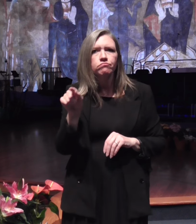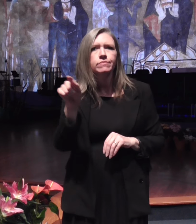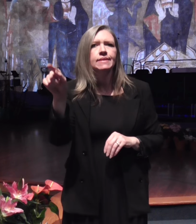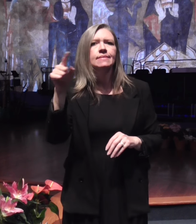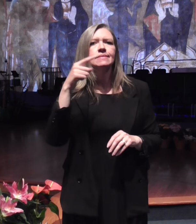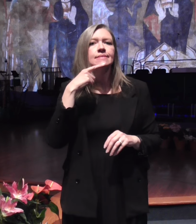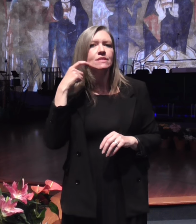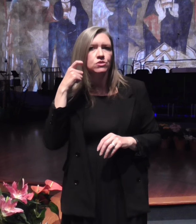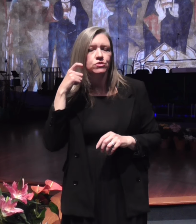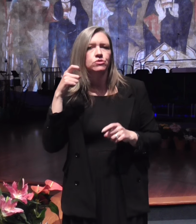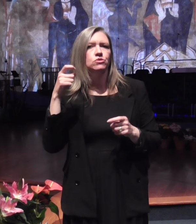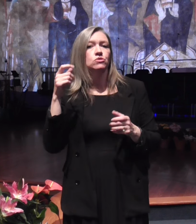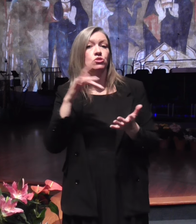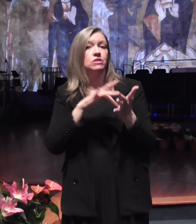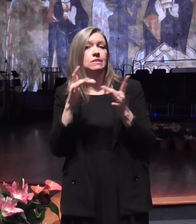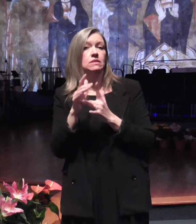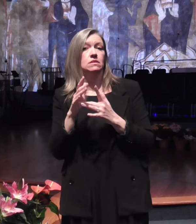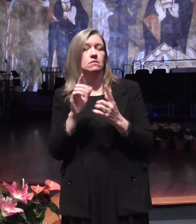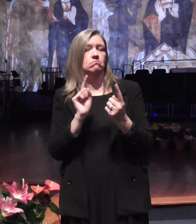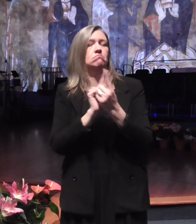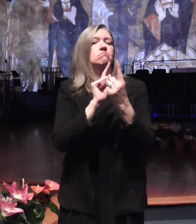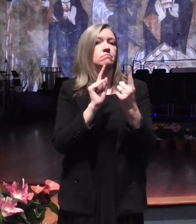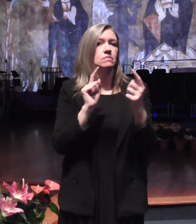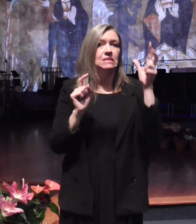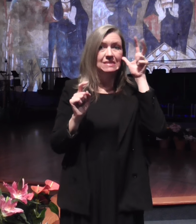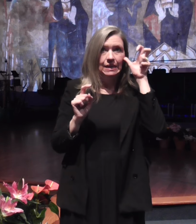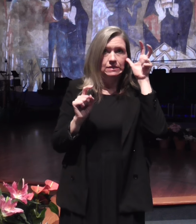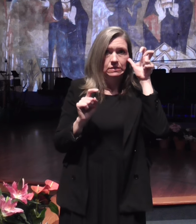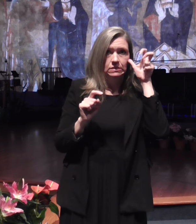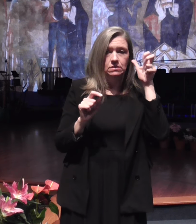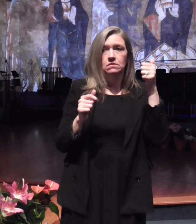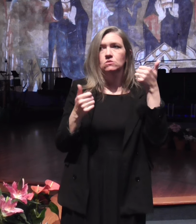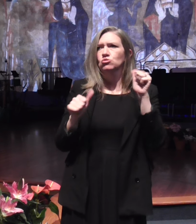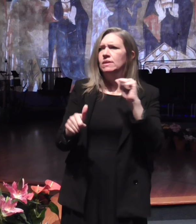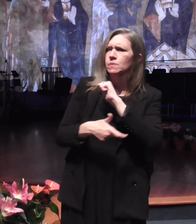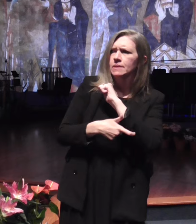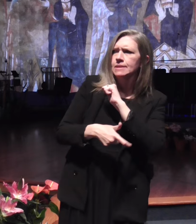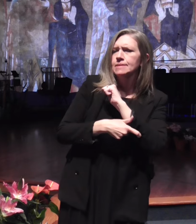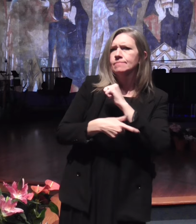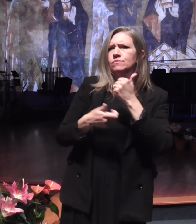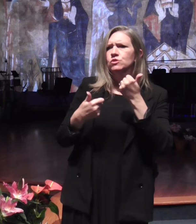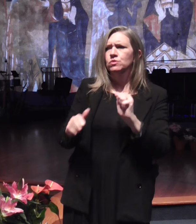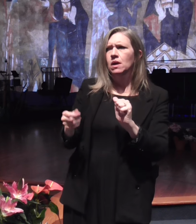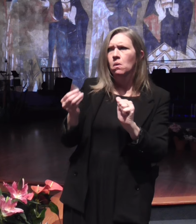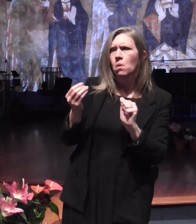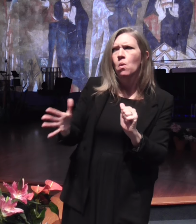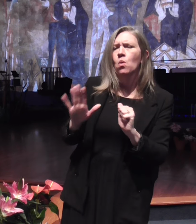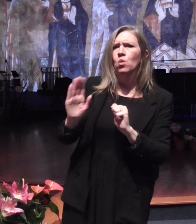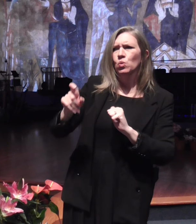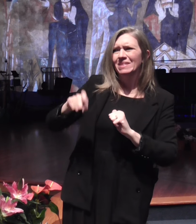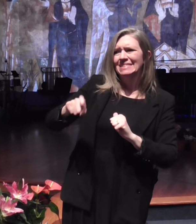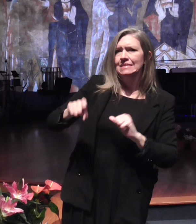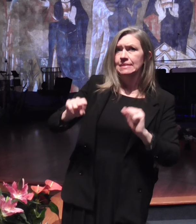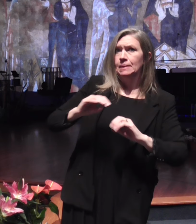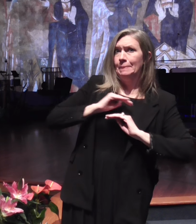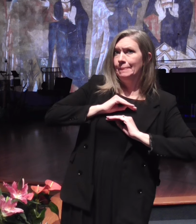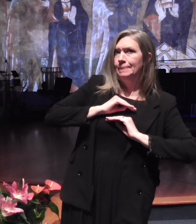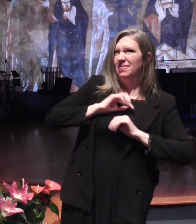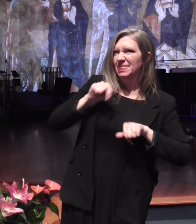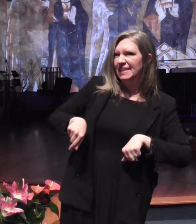encounters Satan, who tempts him, who tries to give him and let him know that his needs can be met by the exterior